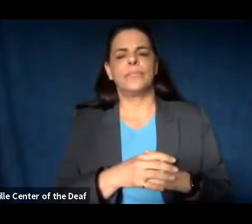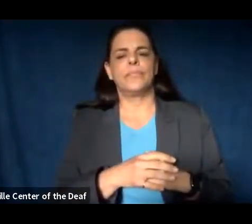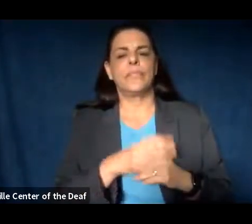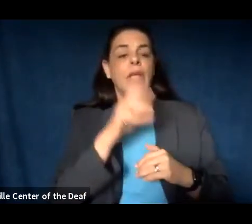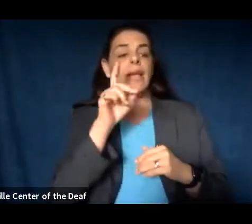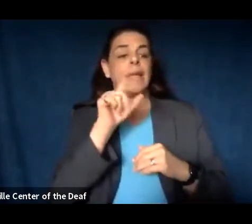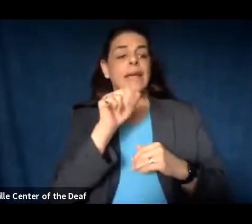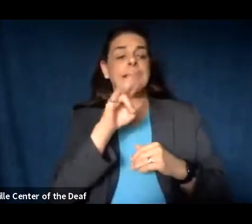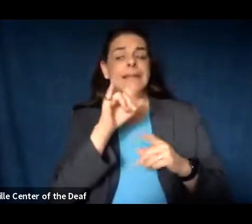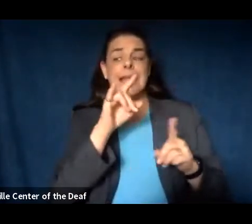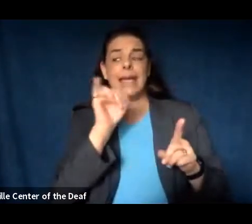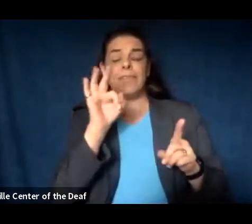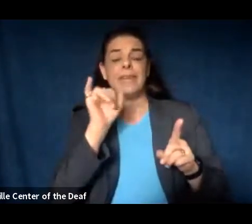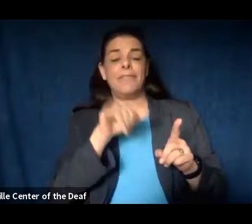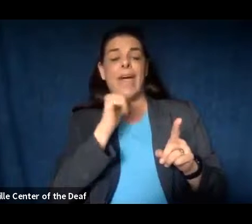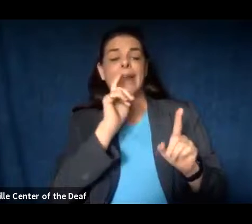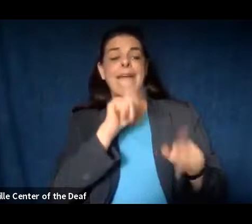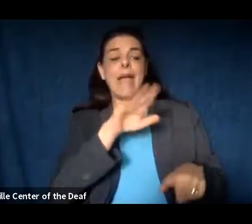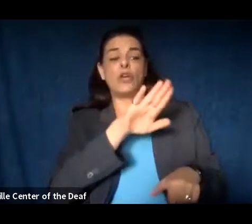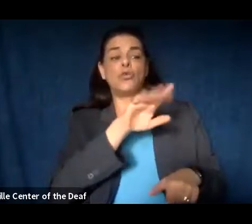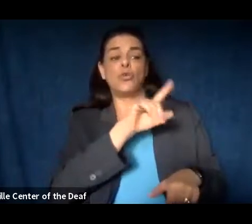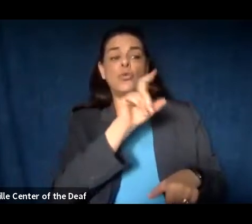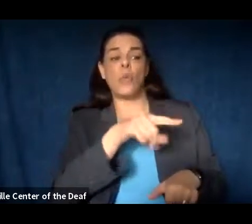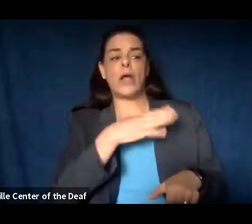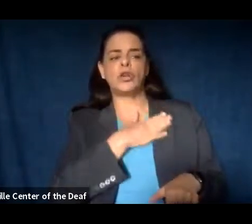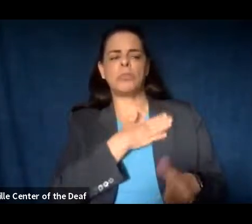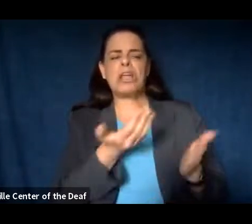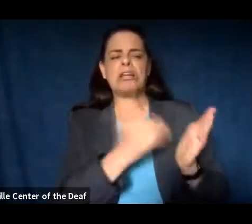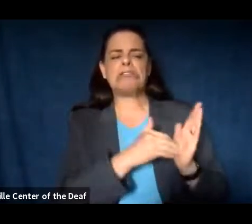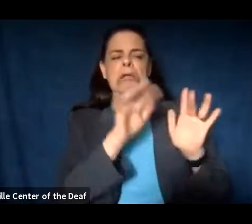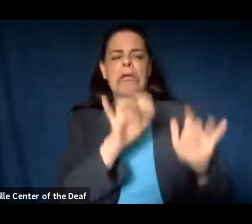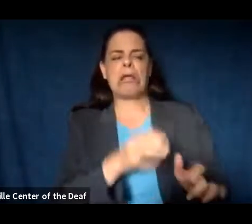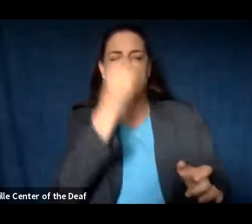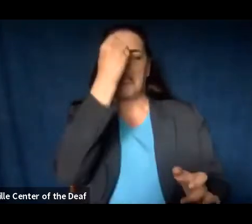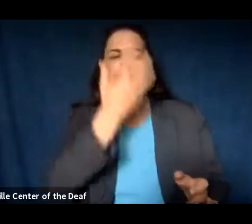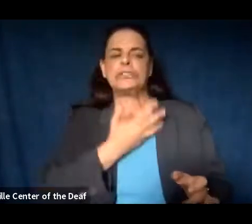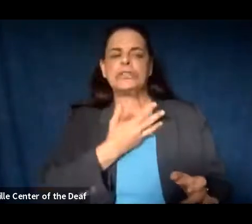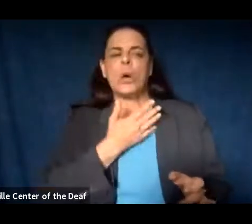answer your question, please reiterate what you'd like us to address in the chat box.